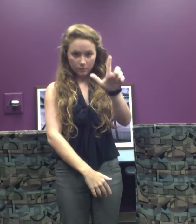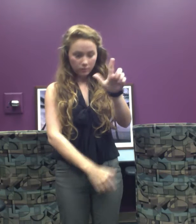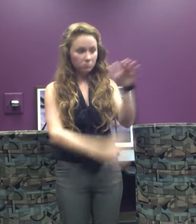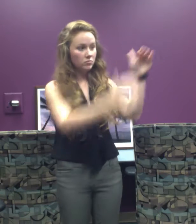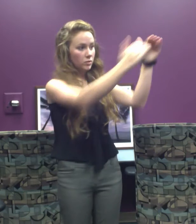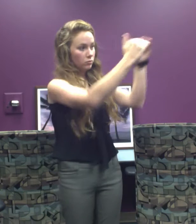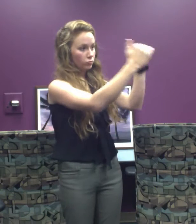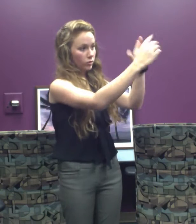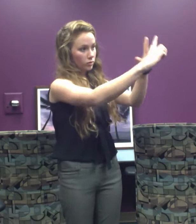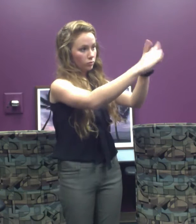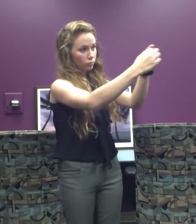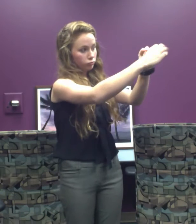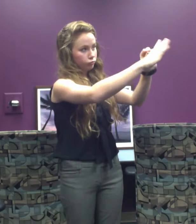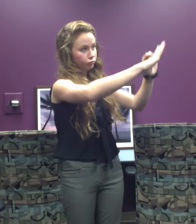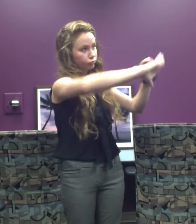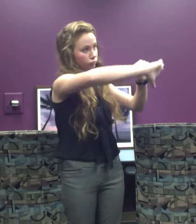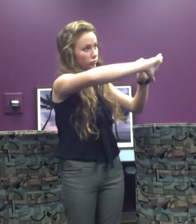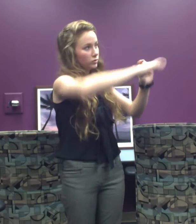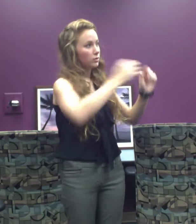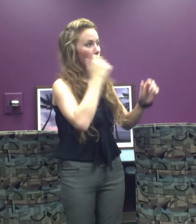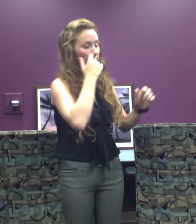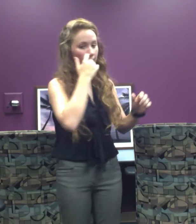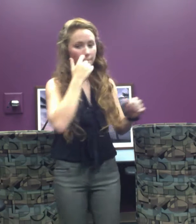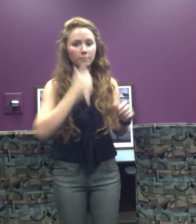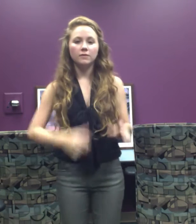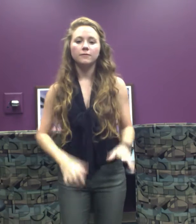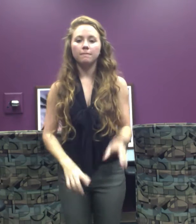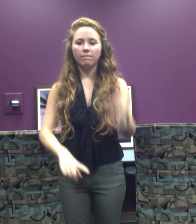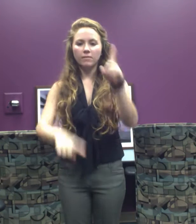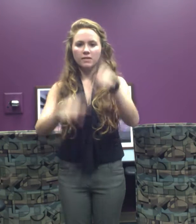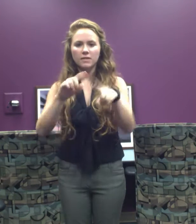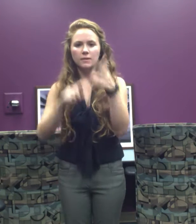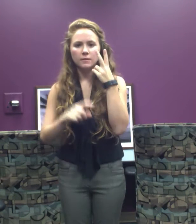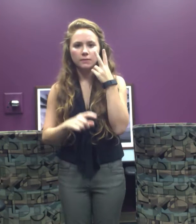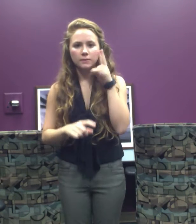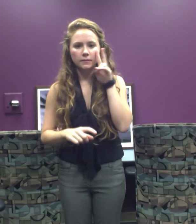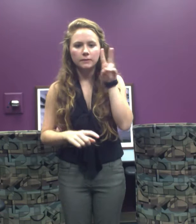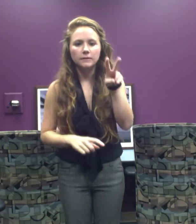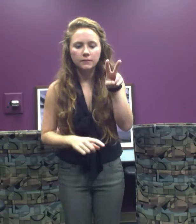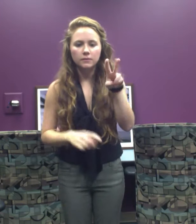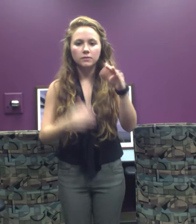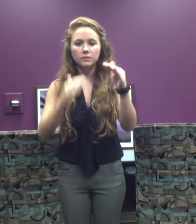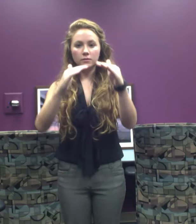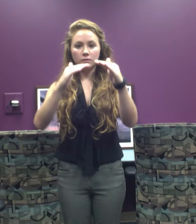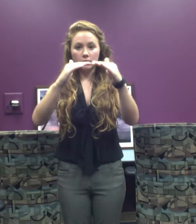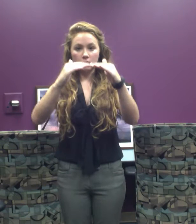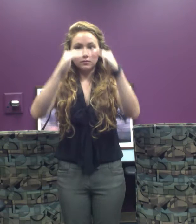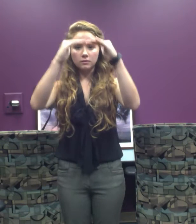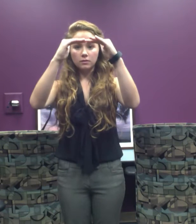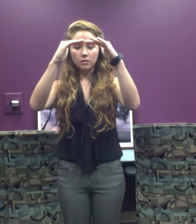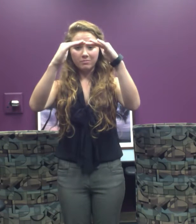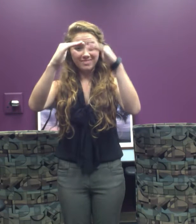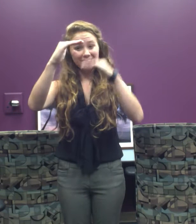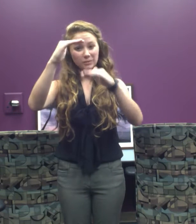to see the top or the bottom. So when we begin to work with bringing them into a vanishing point and showing the